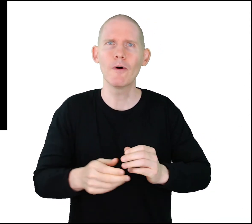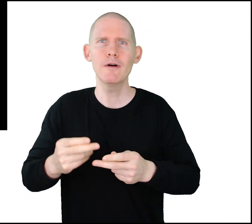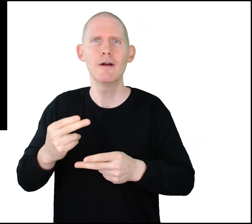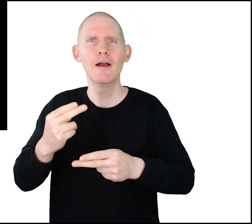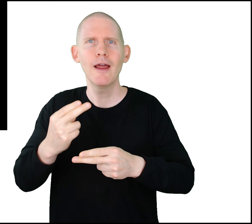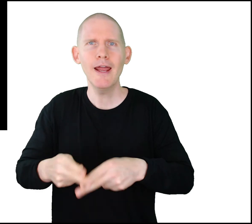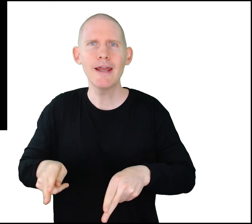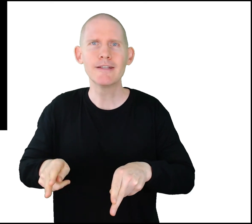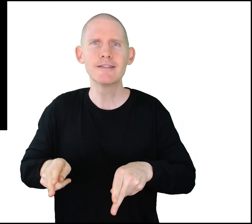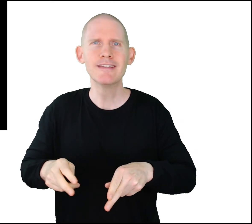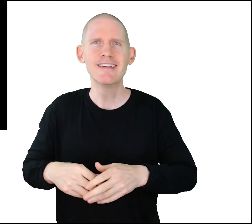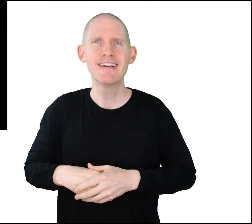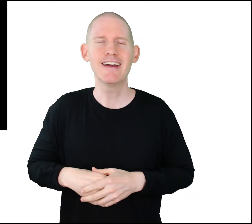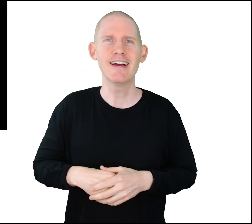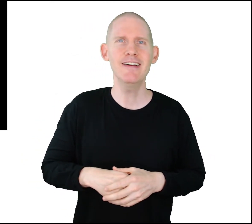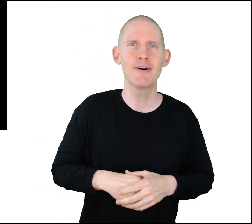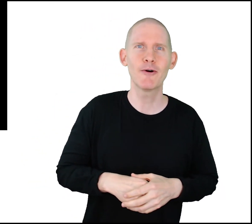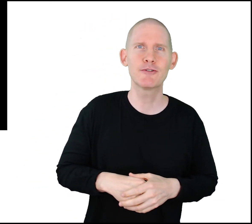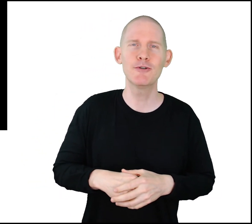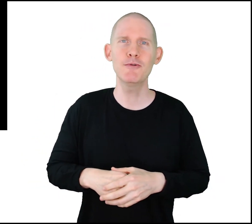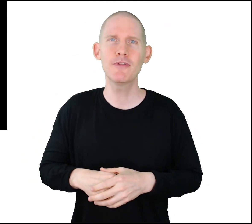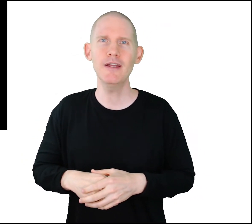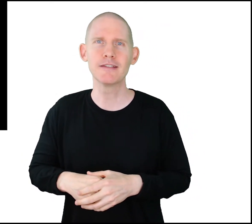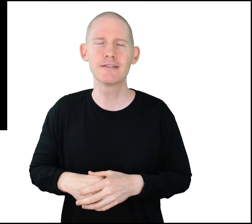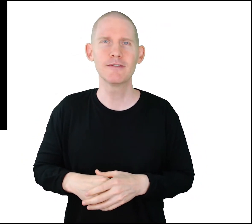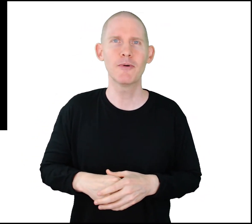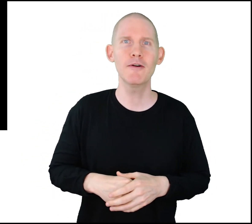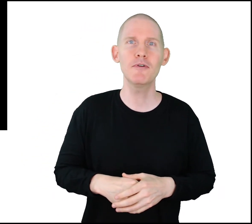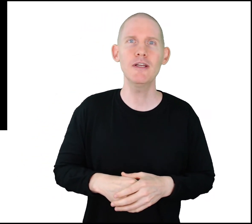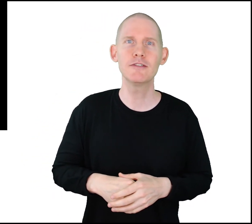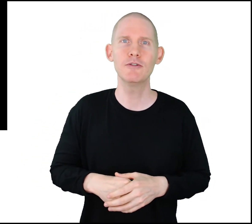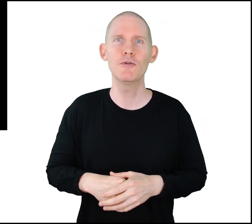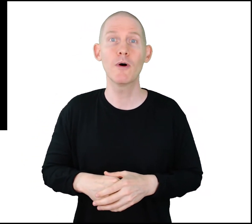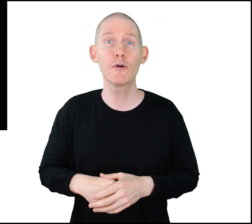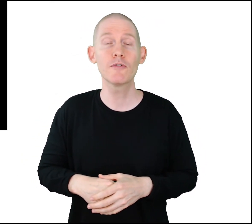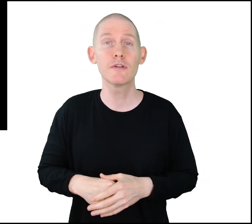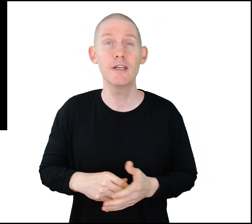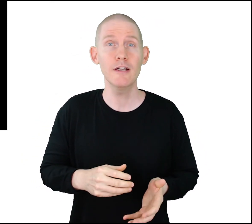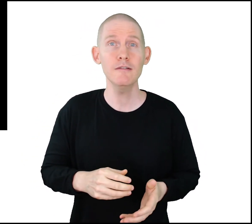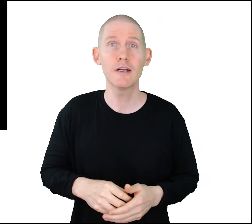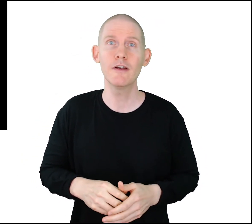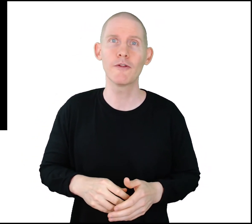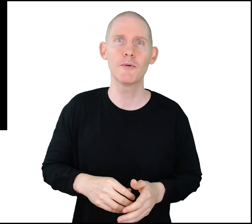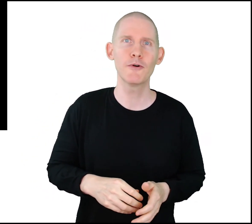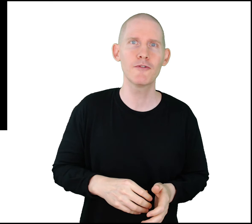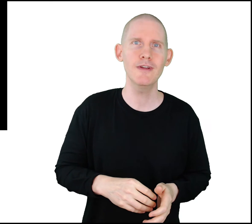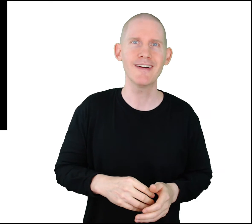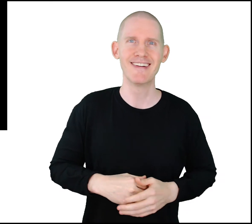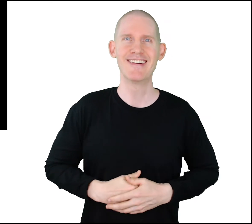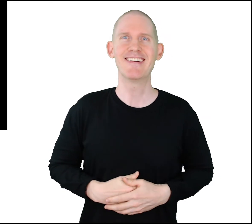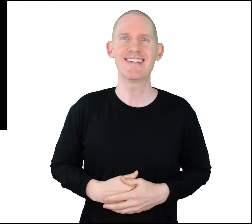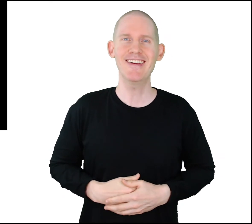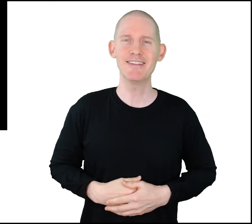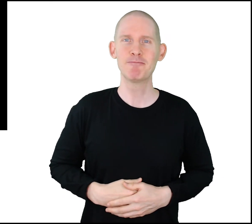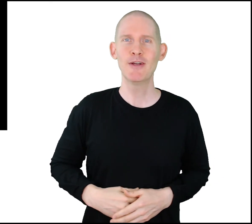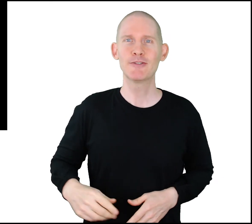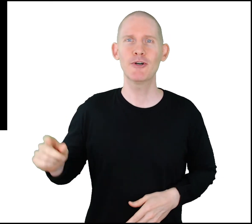or eggs. Or two things. Whatever it is, you do one over here and another one over there. Right. So